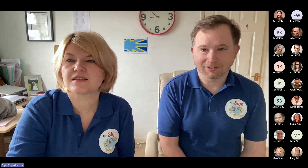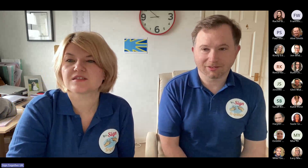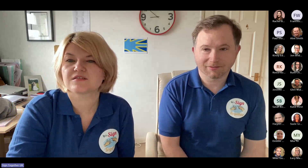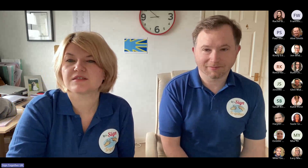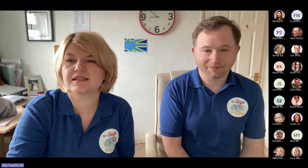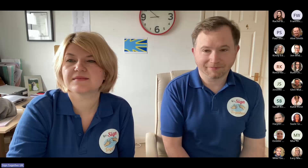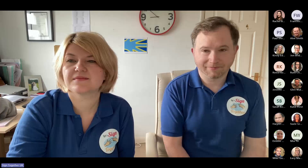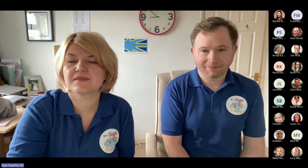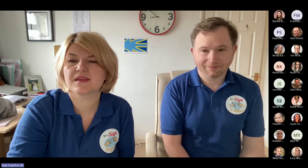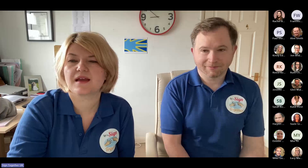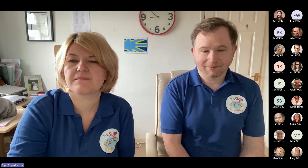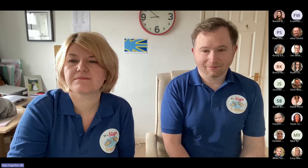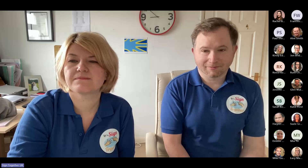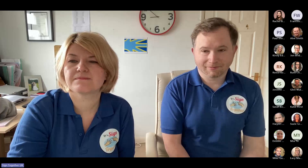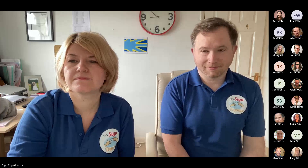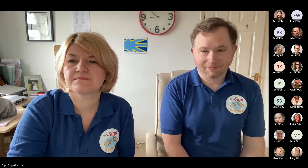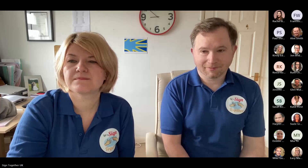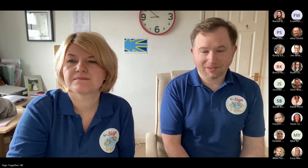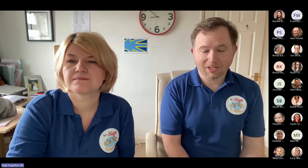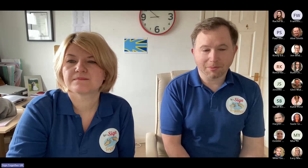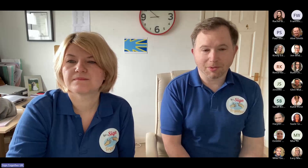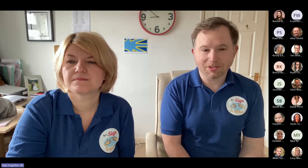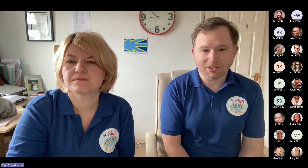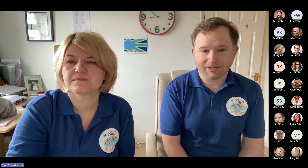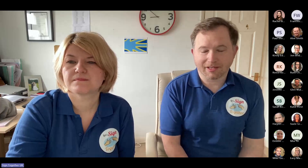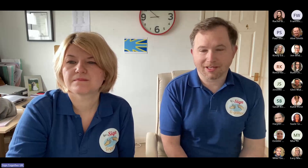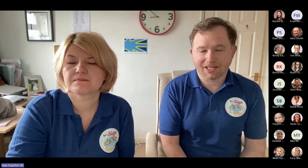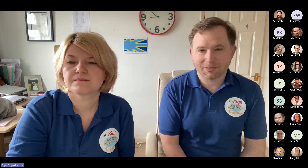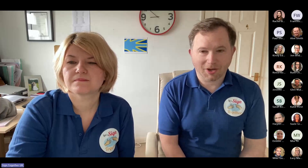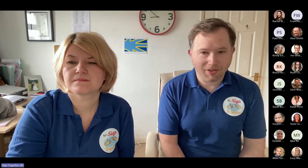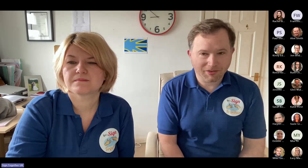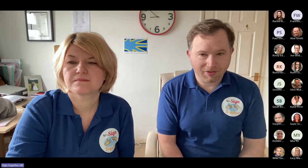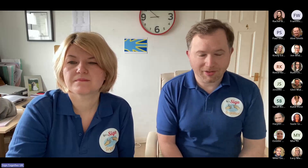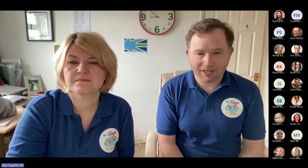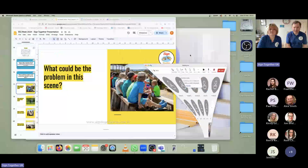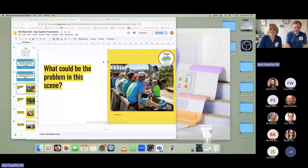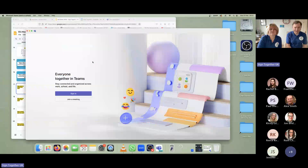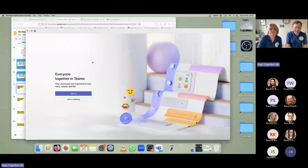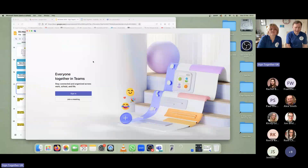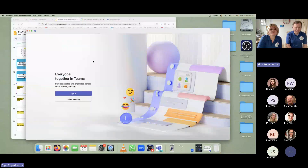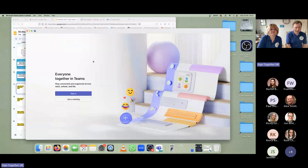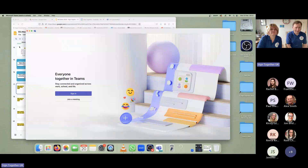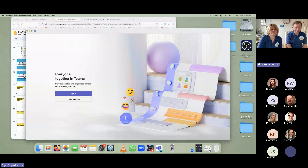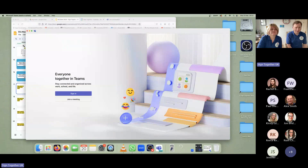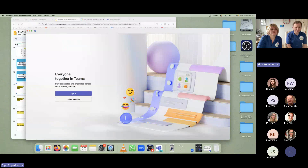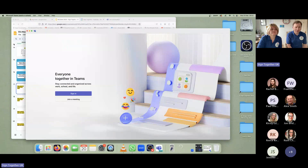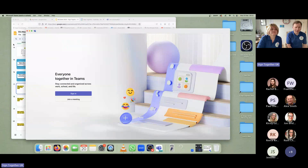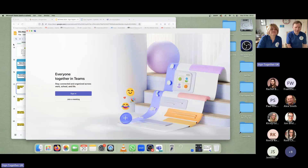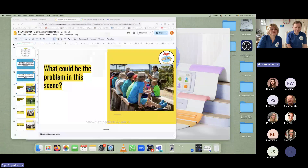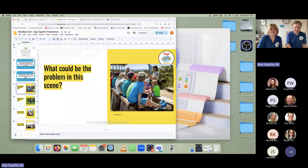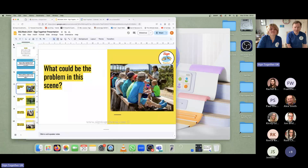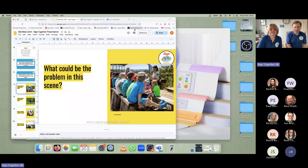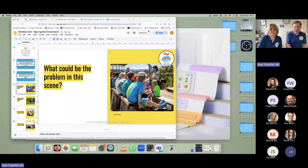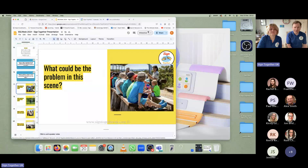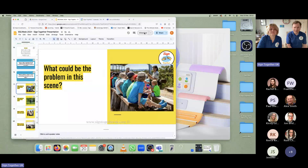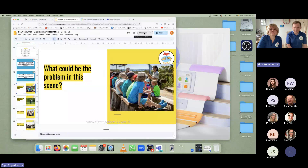the screen. Yeah. It's important to recognise as we're going through these, some of you might think these are obvious,